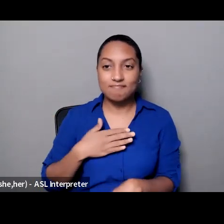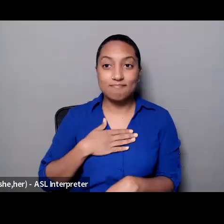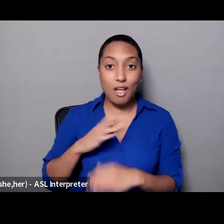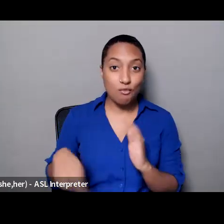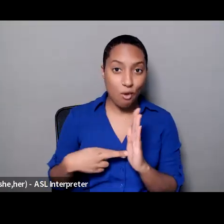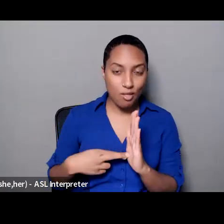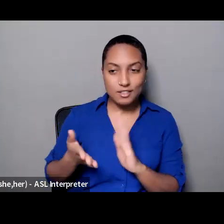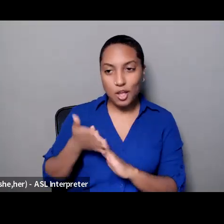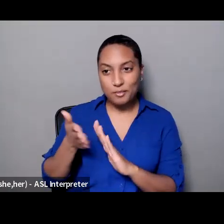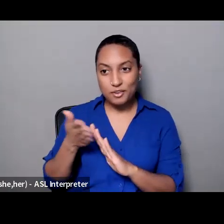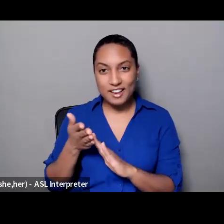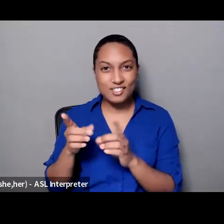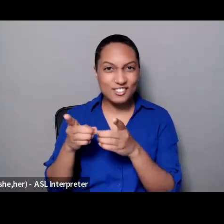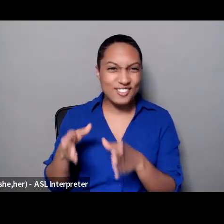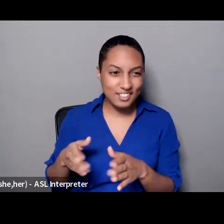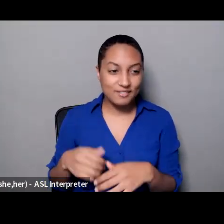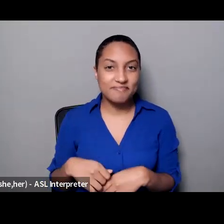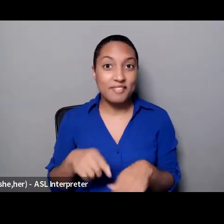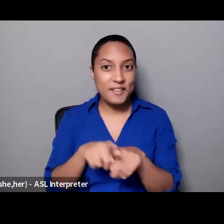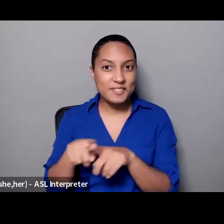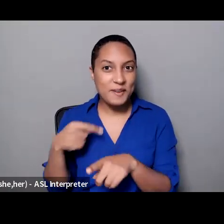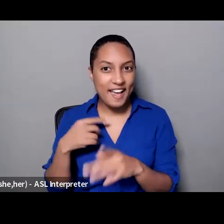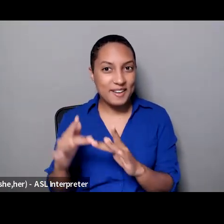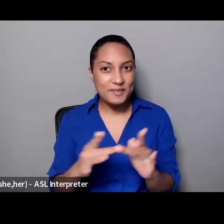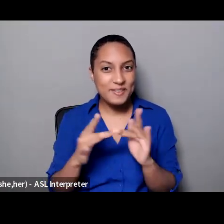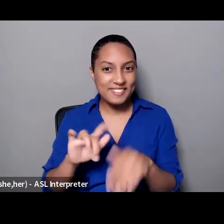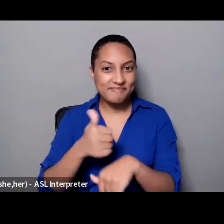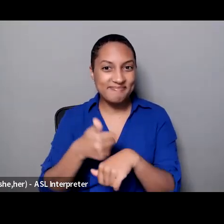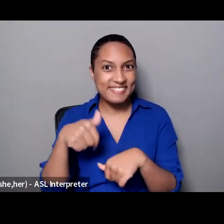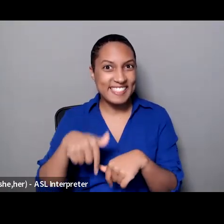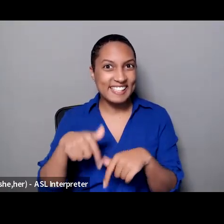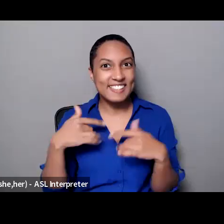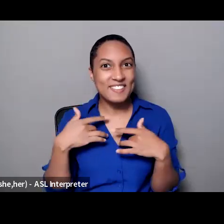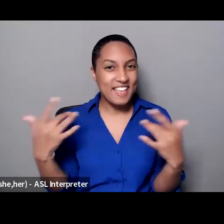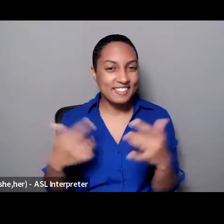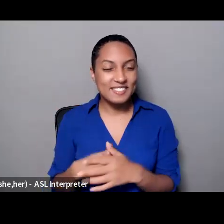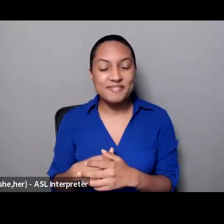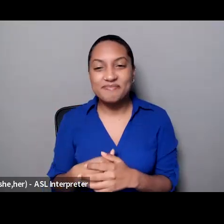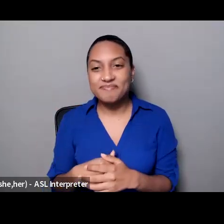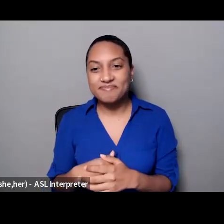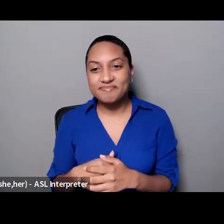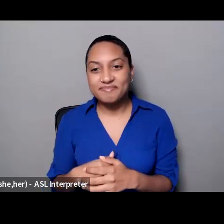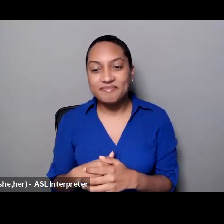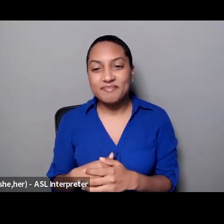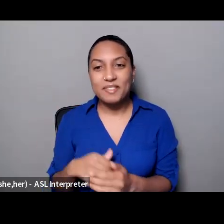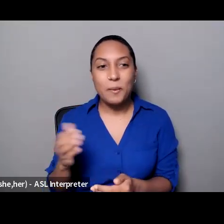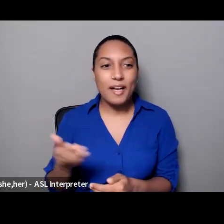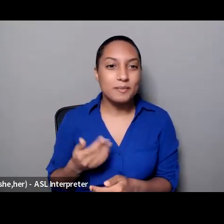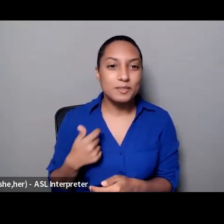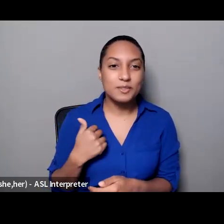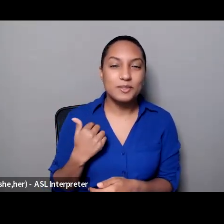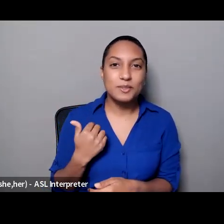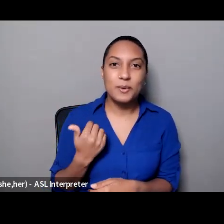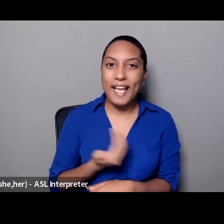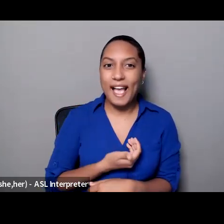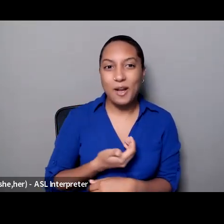these events. I wanted to first welcome everybody, as I said earlier, to our latest ILNet